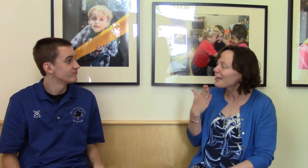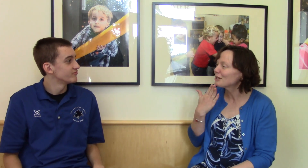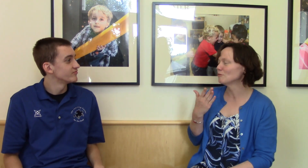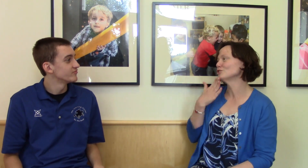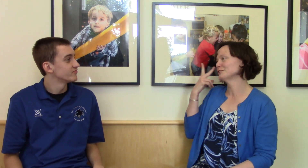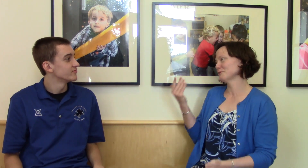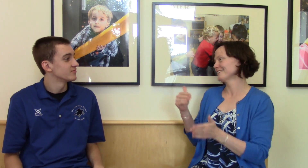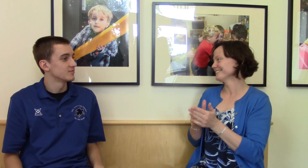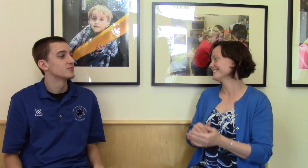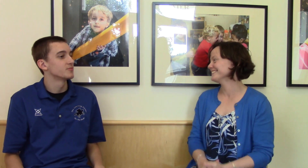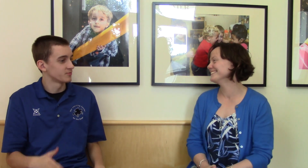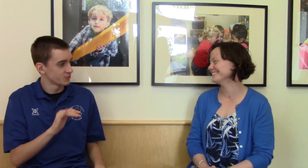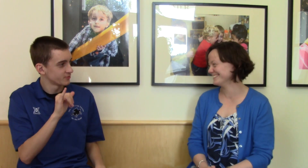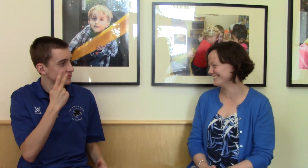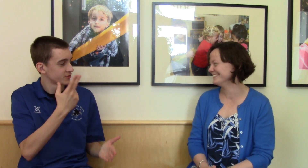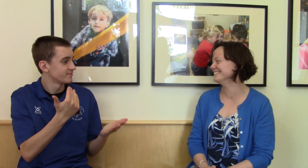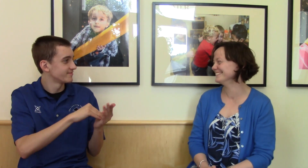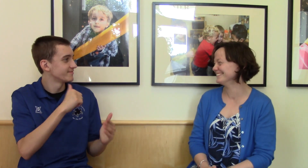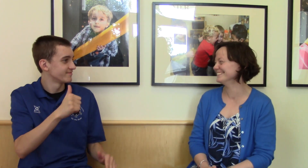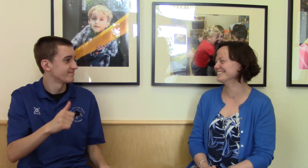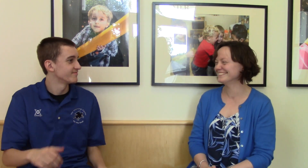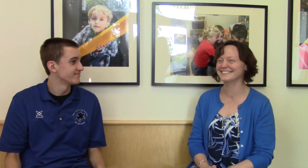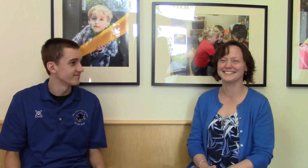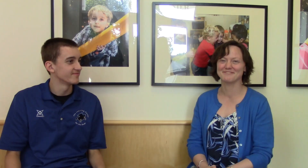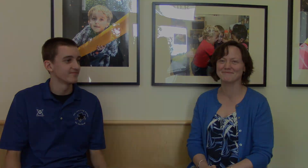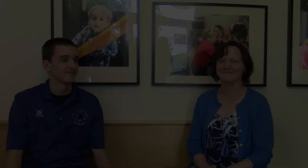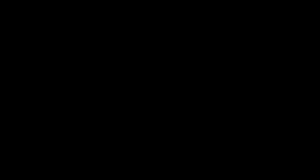position. Thank you so much. Good to see you again. Good to see you too.